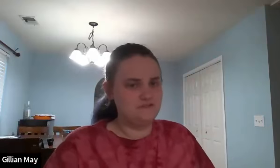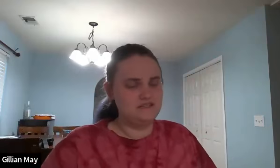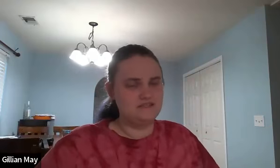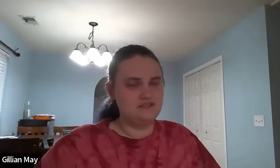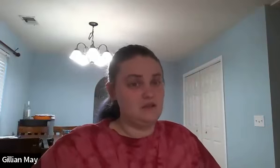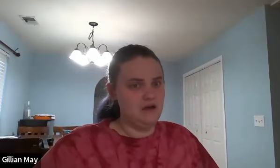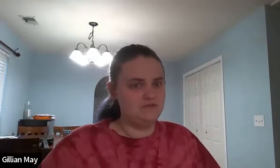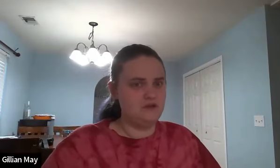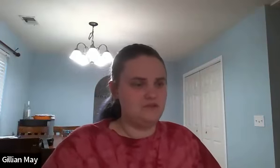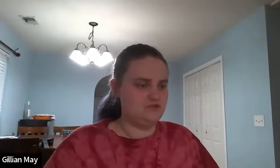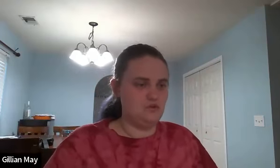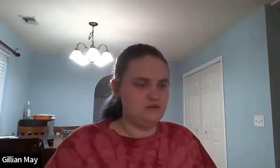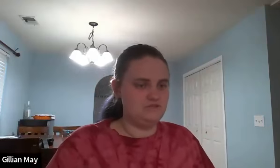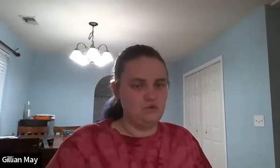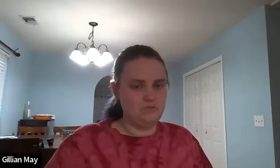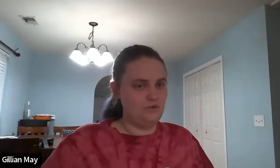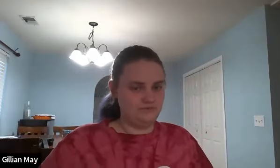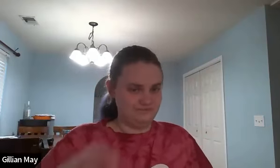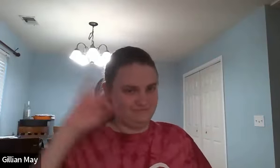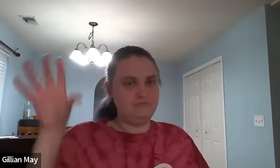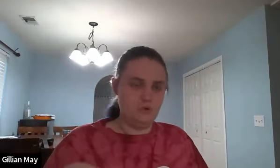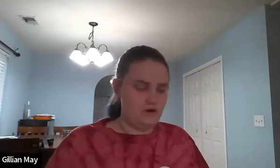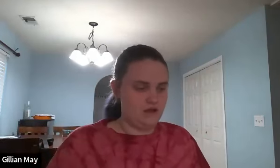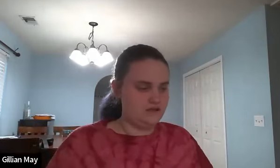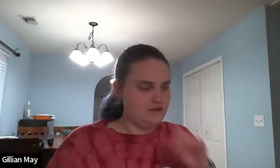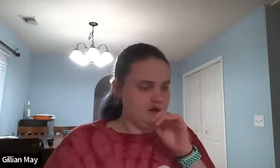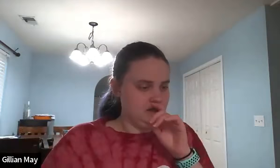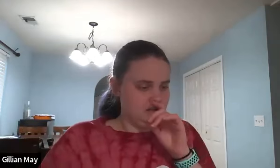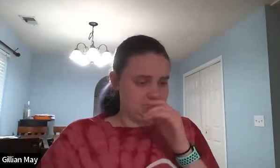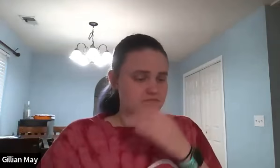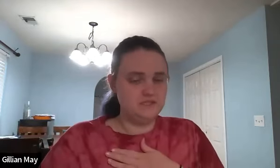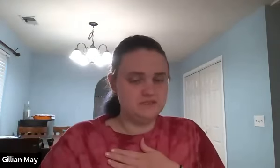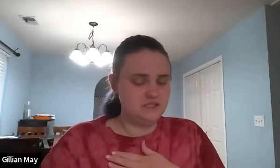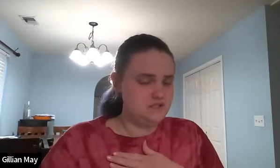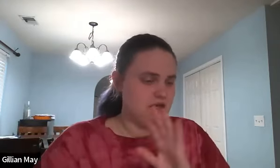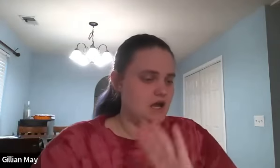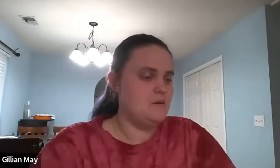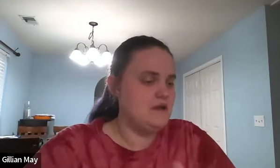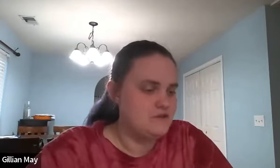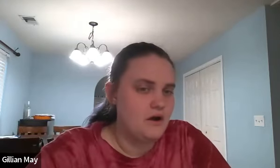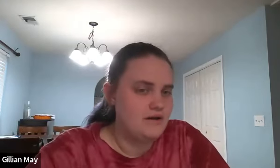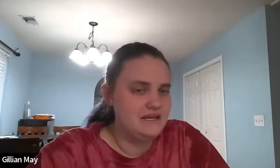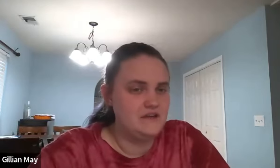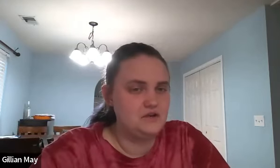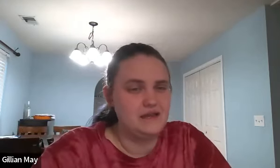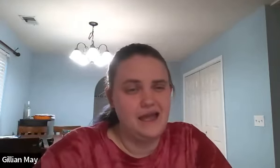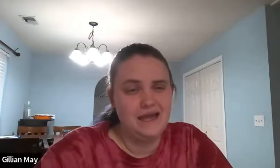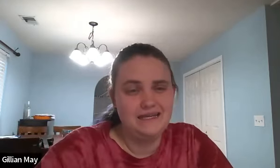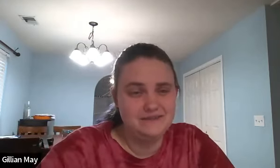signs because there's a lot of them and there's always more and more added. Excuse me. If there are any that you're like, I eat this a